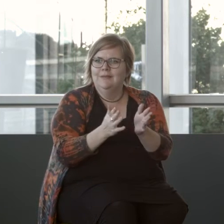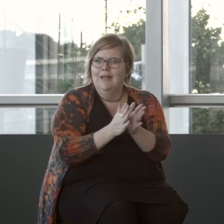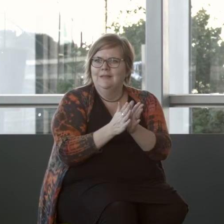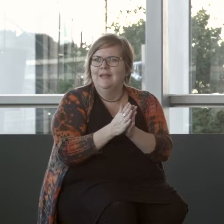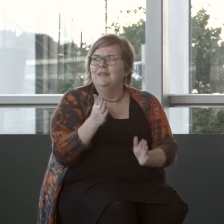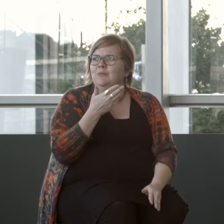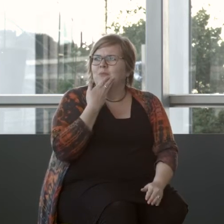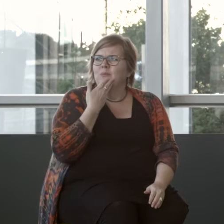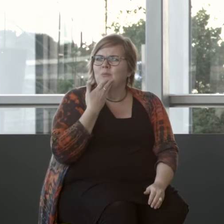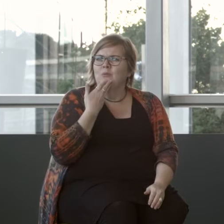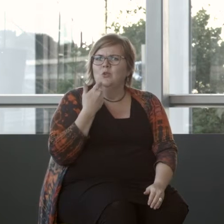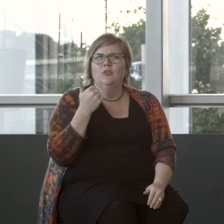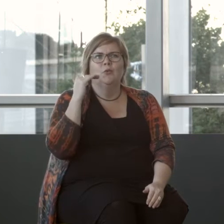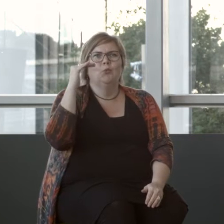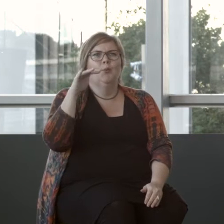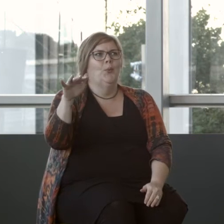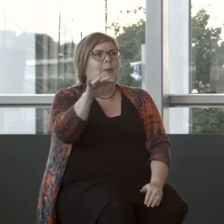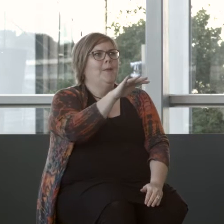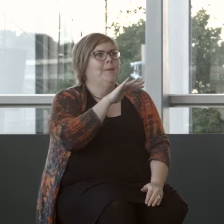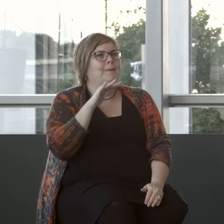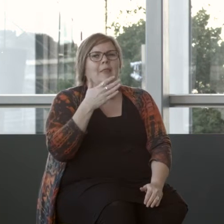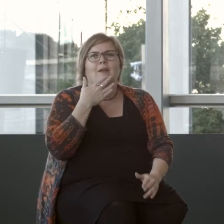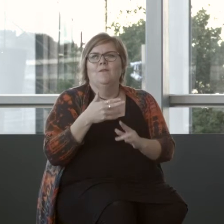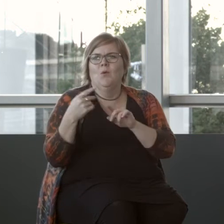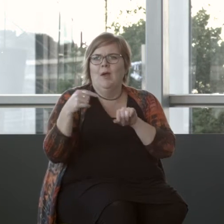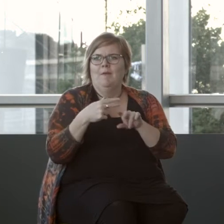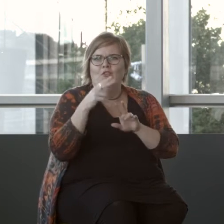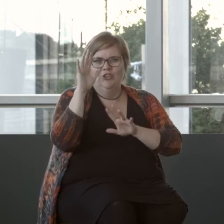such a beautiful room to be in, so thank you for coming for a chat.